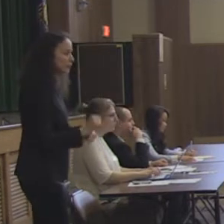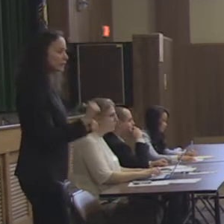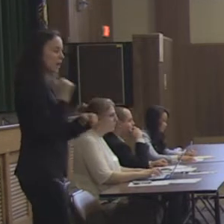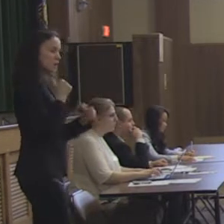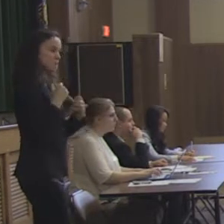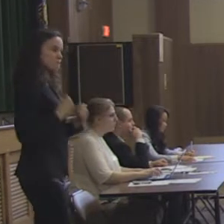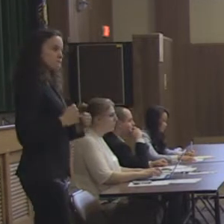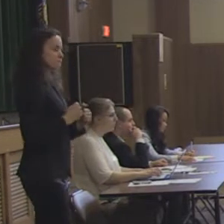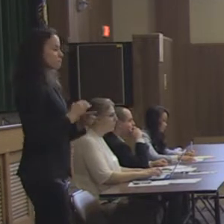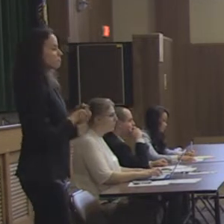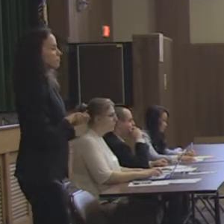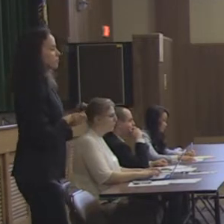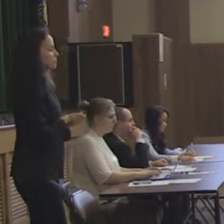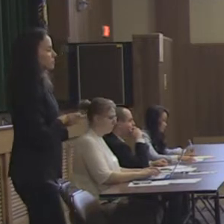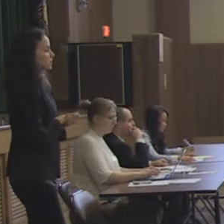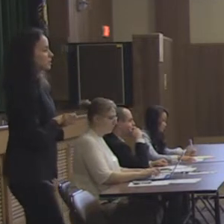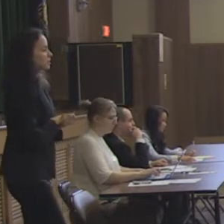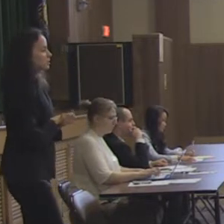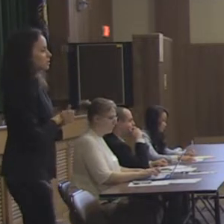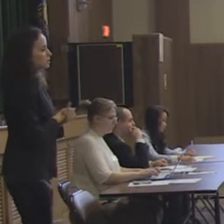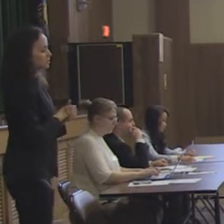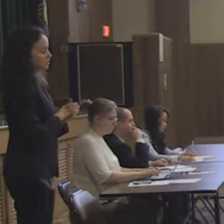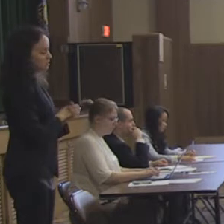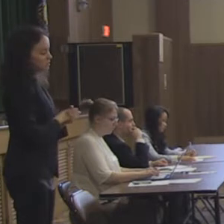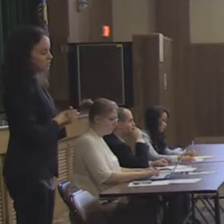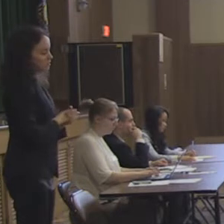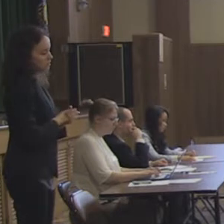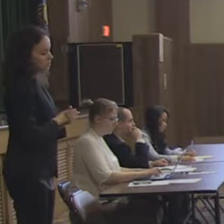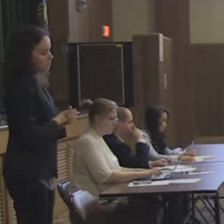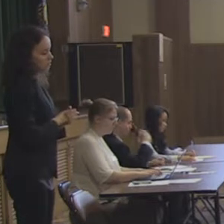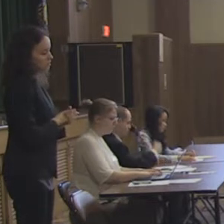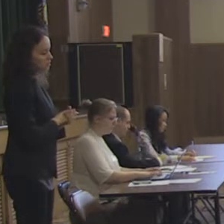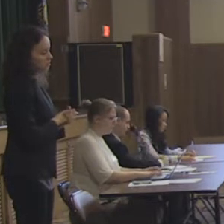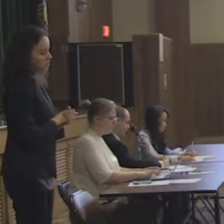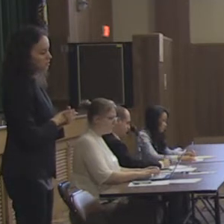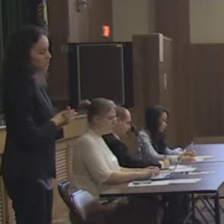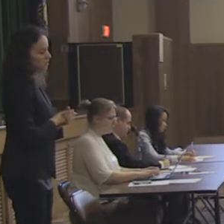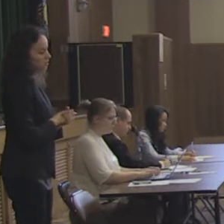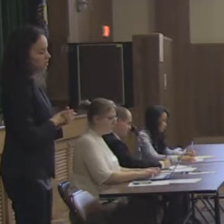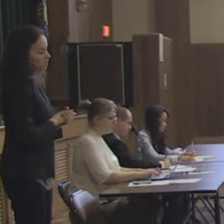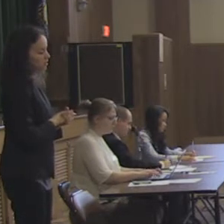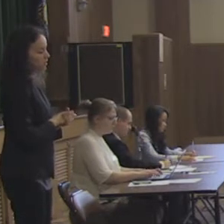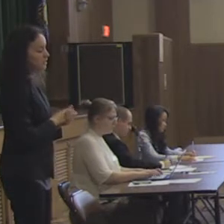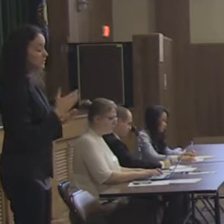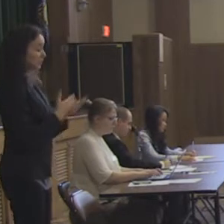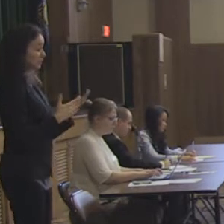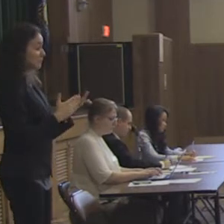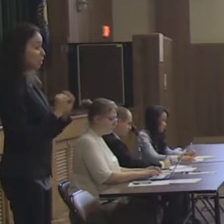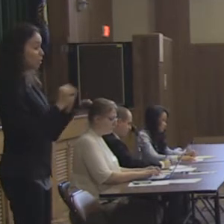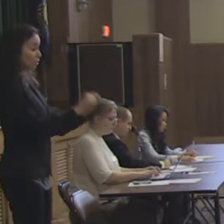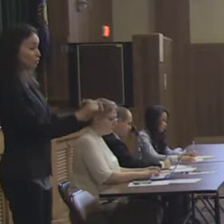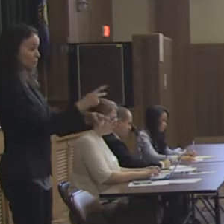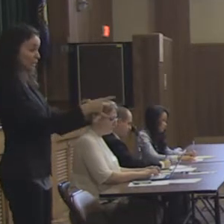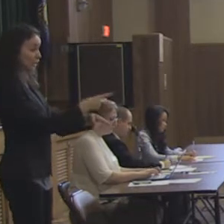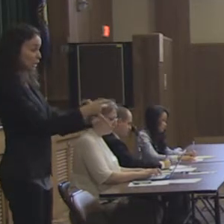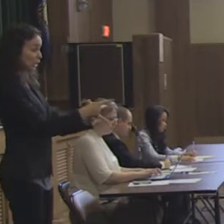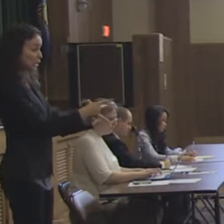I think the closures of some of the long-term care units has